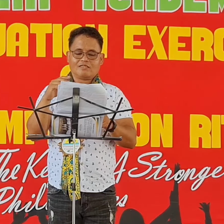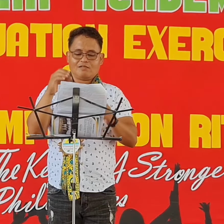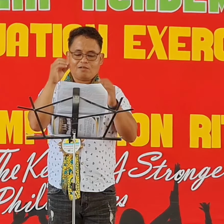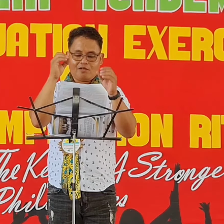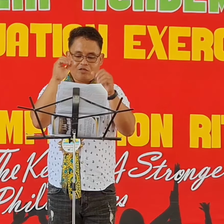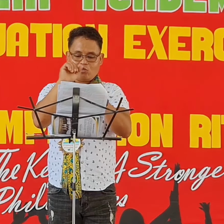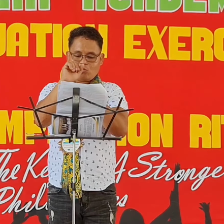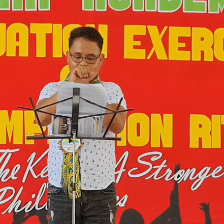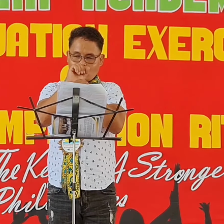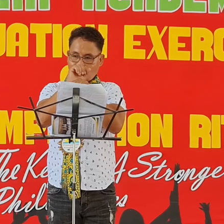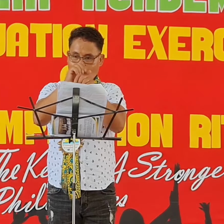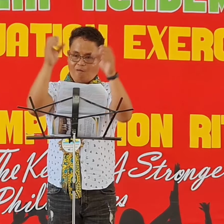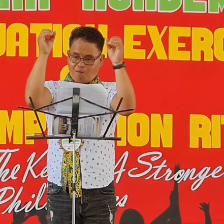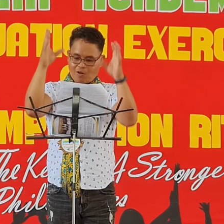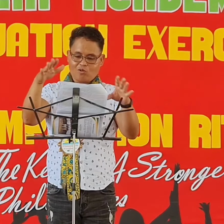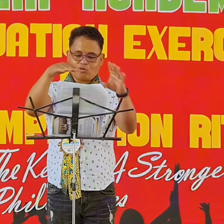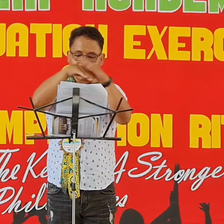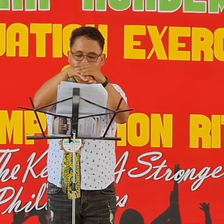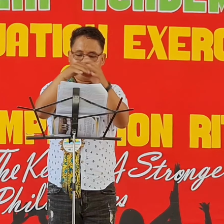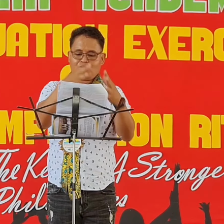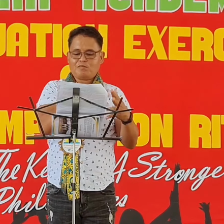Now my two sisters are teaching in America.